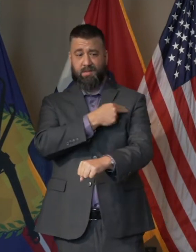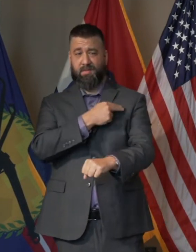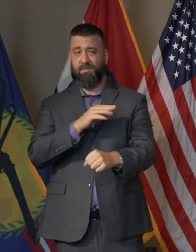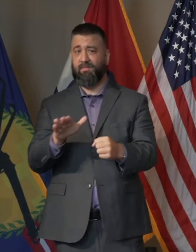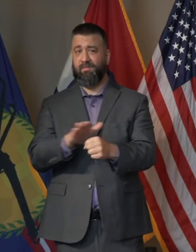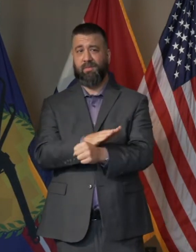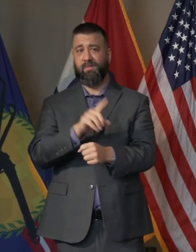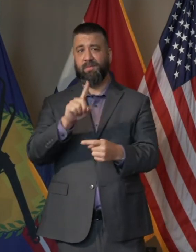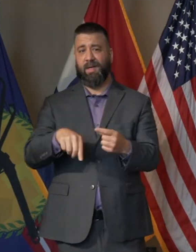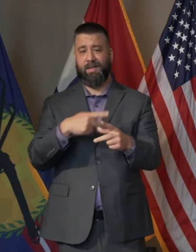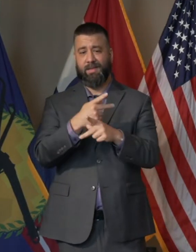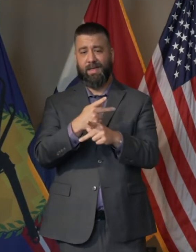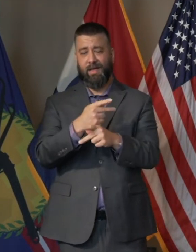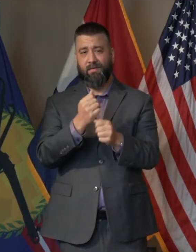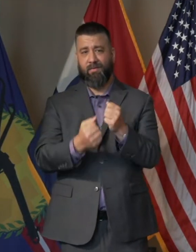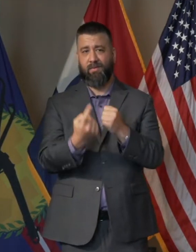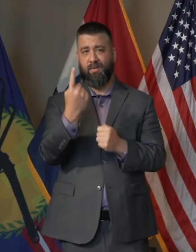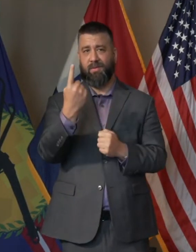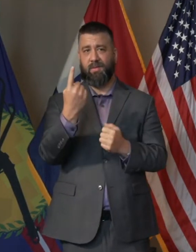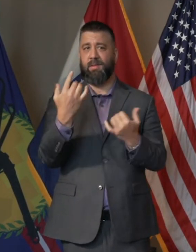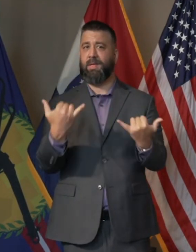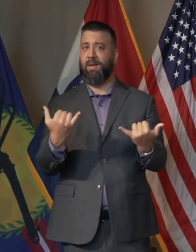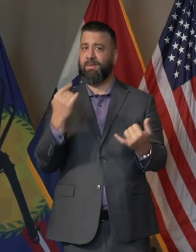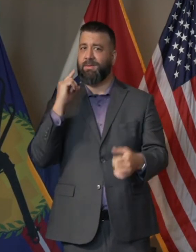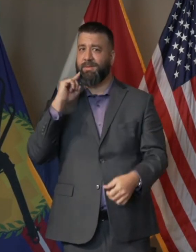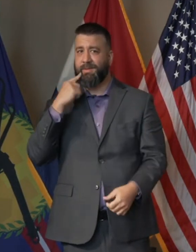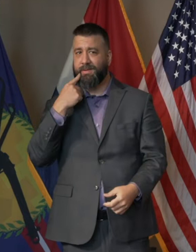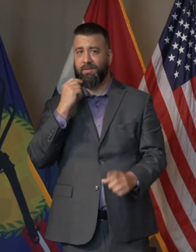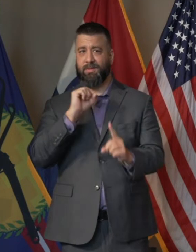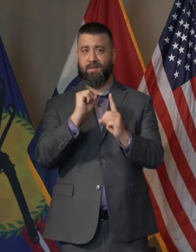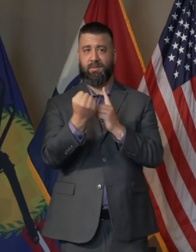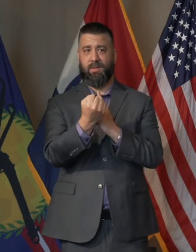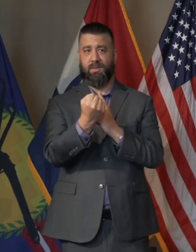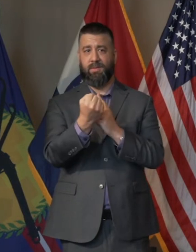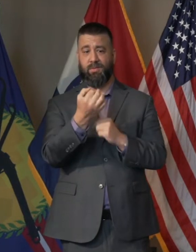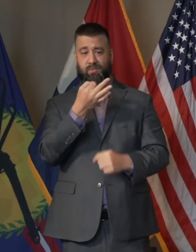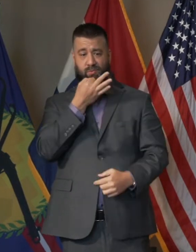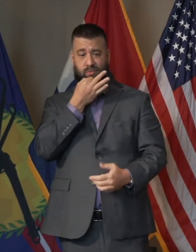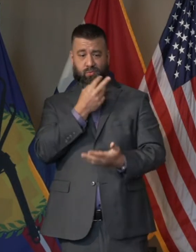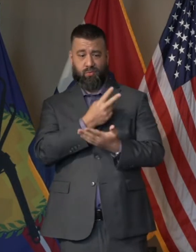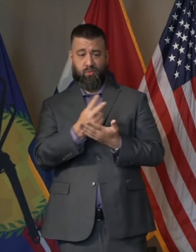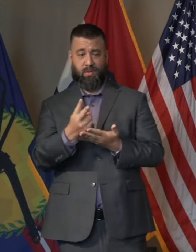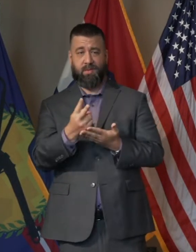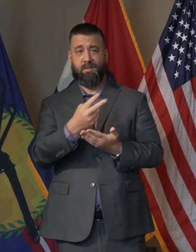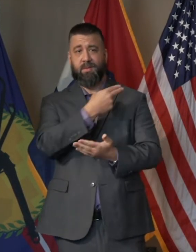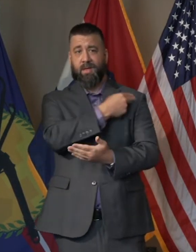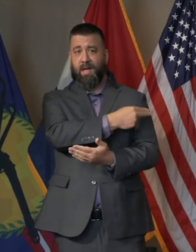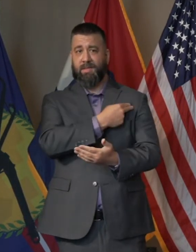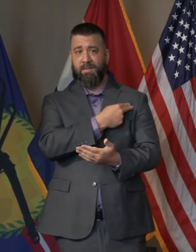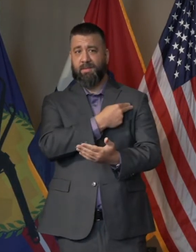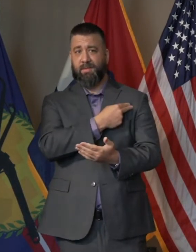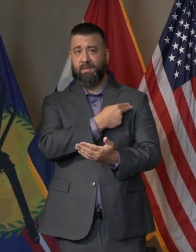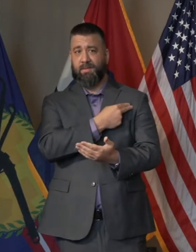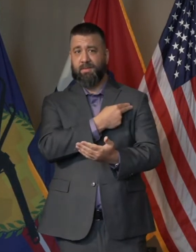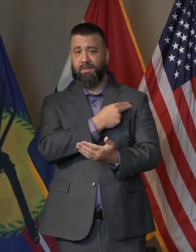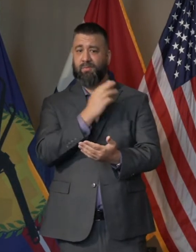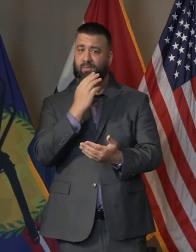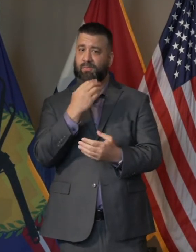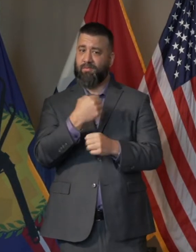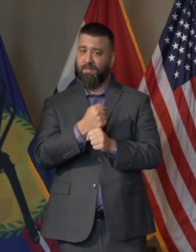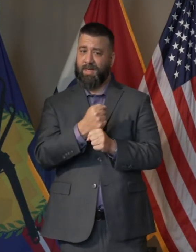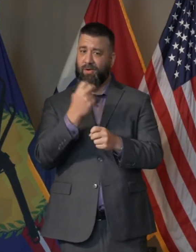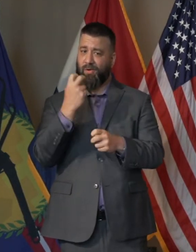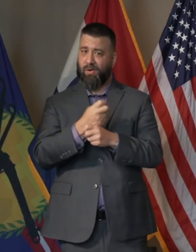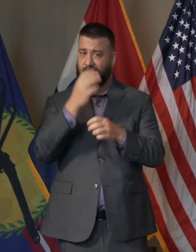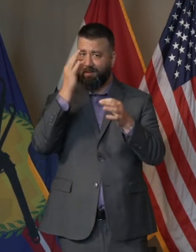when. We are in a dire situation. We're 2 weeks away from our hospitals and healthcare providers making these difficult